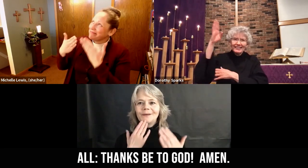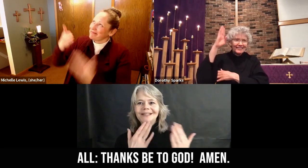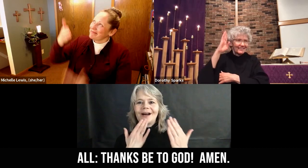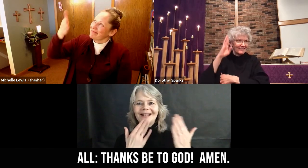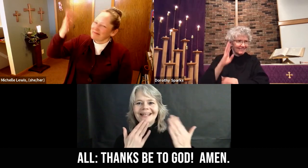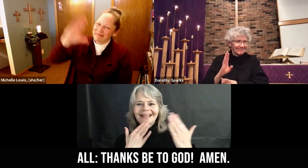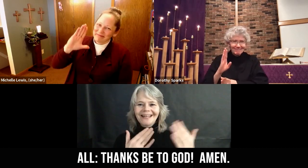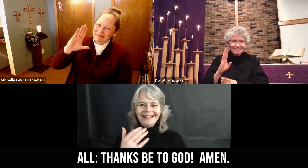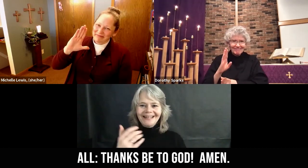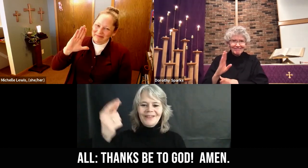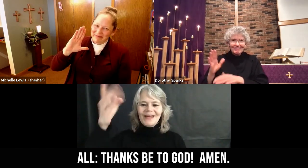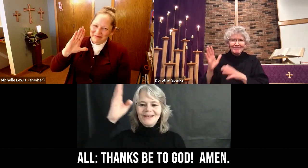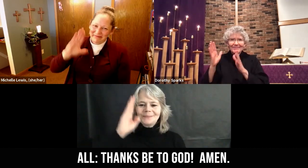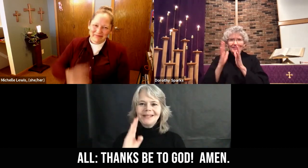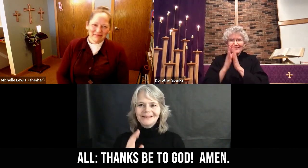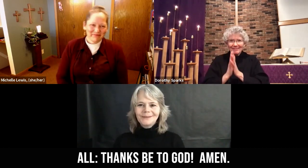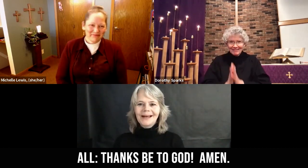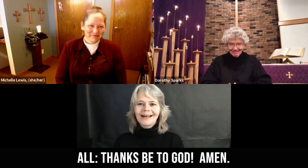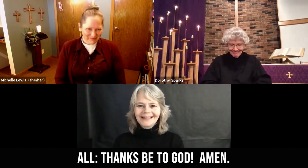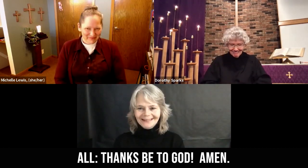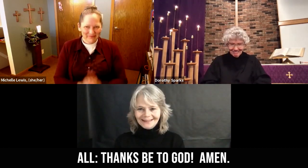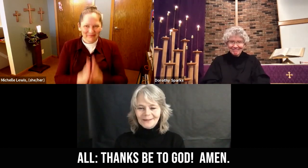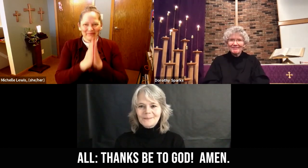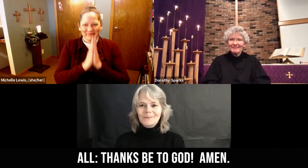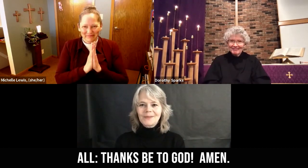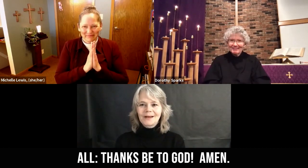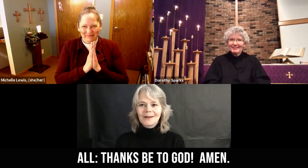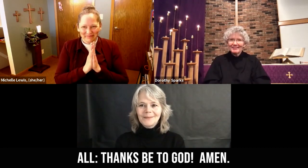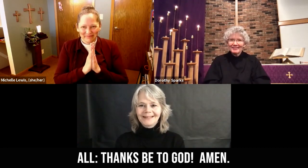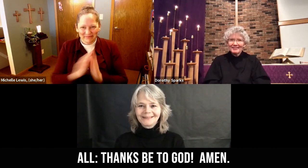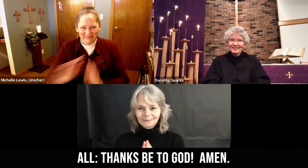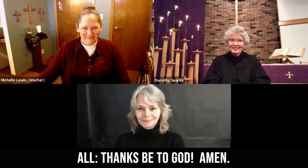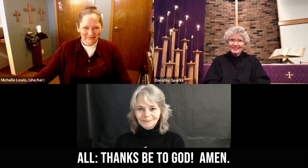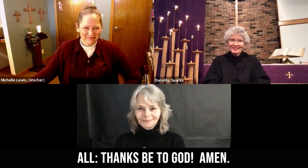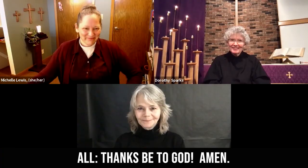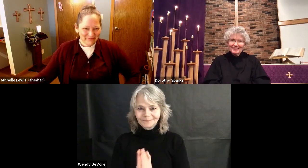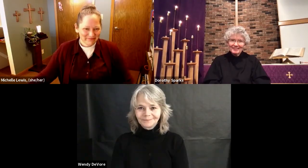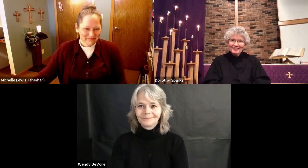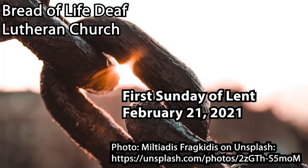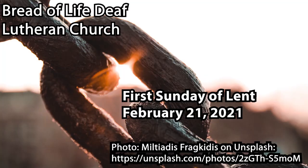Please follow along. Thanks be to God. Amen.